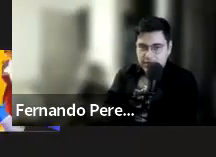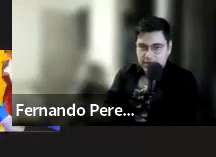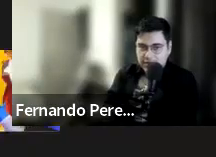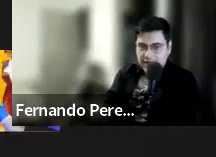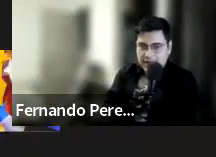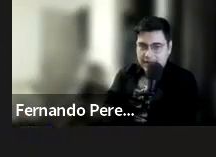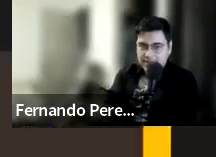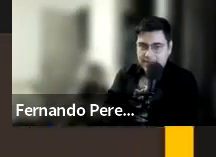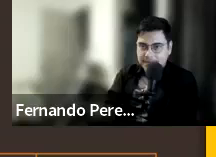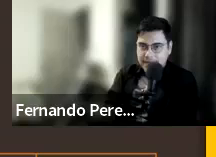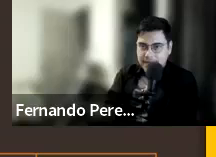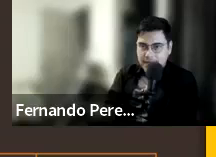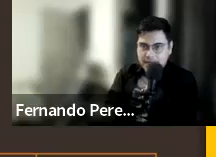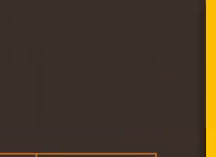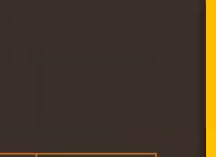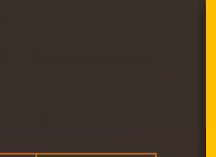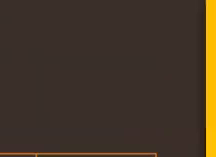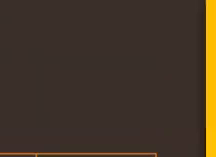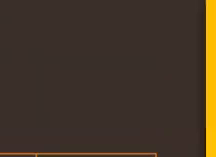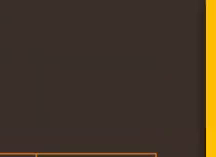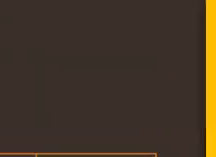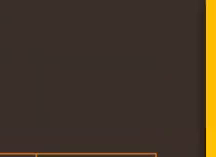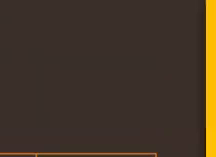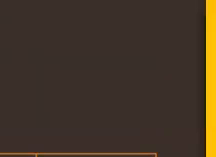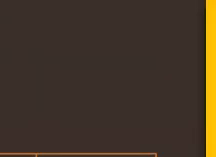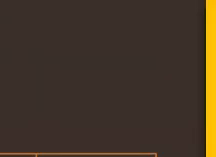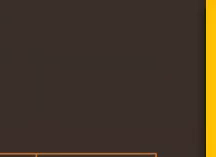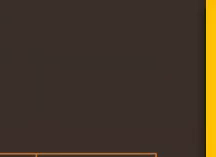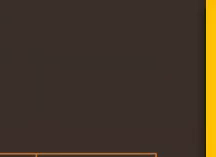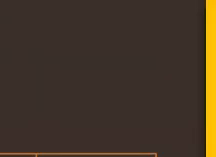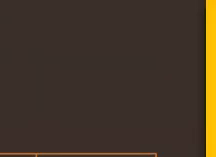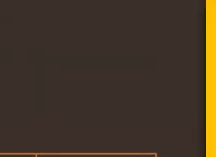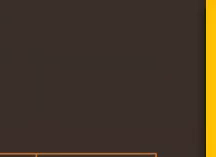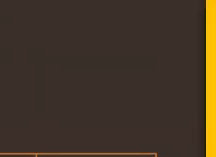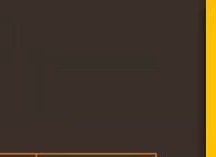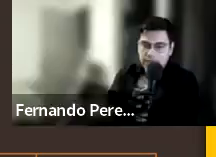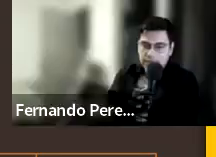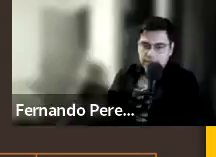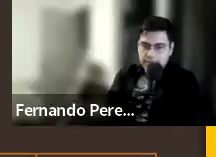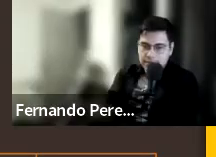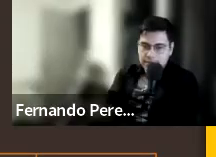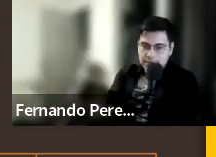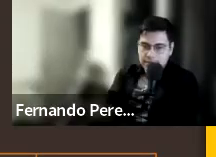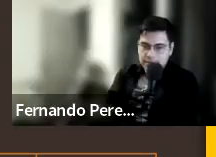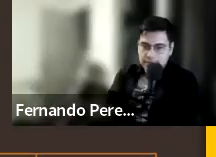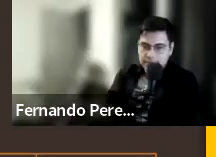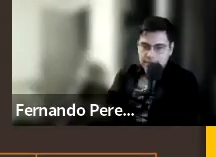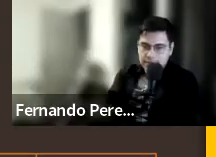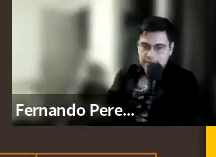possessive, ajá. Possessive for you.